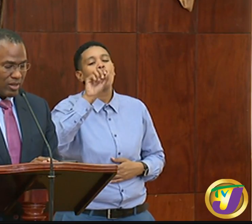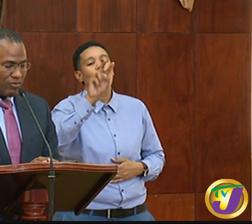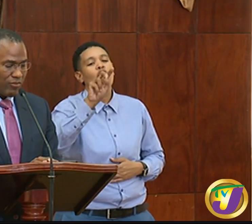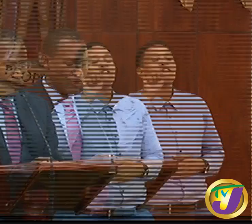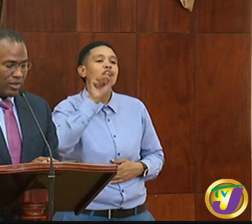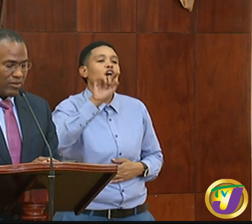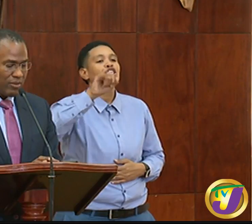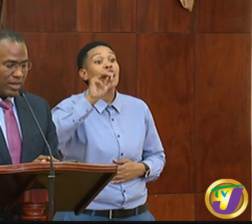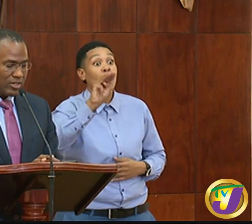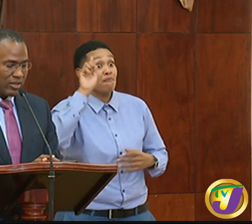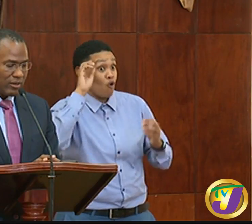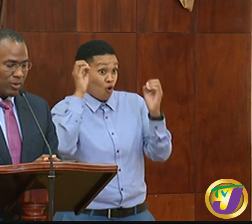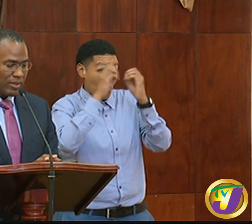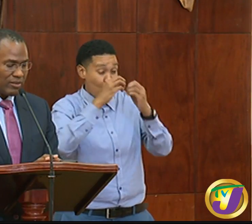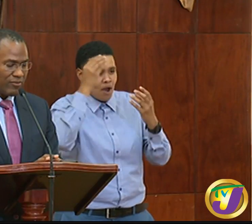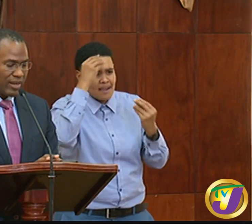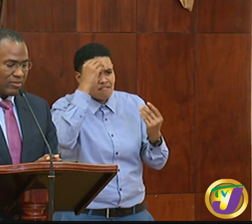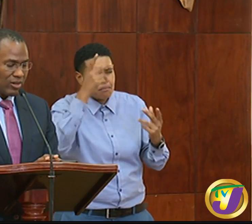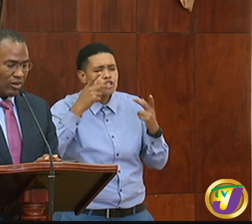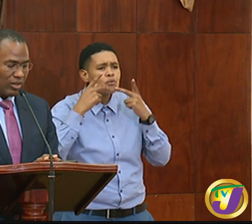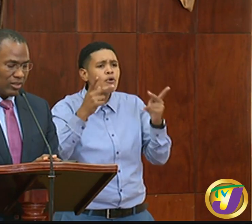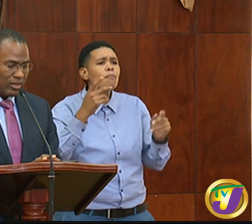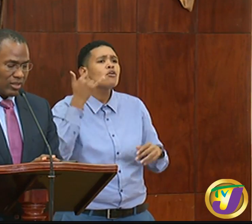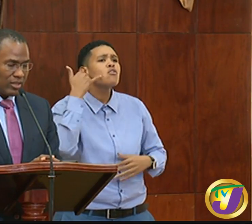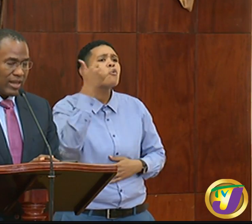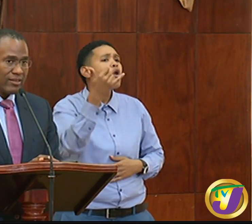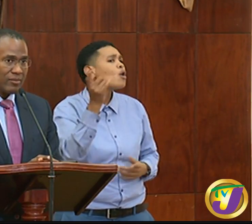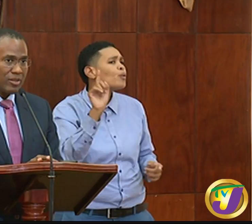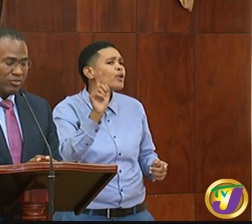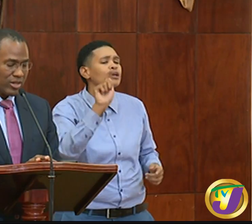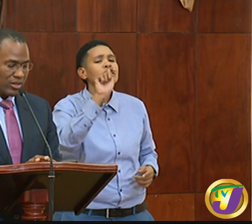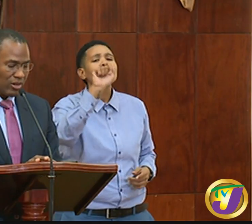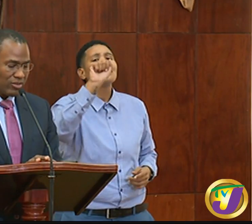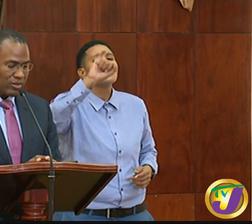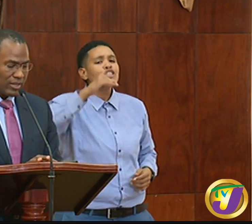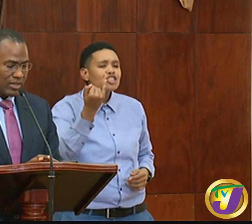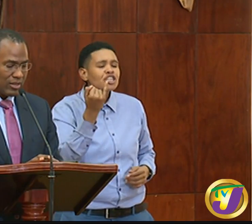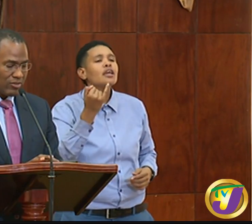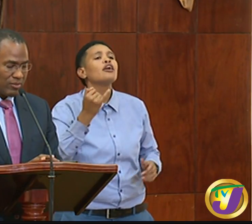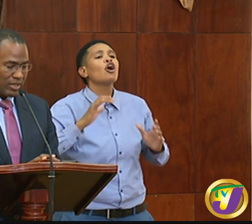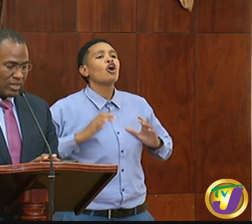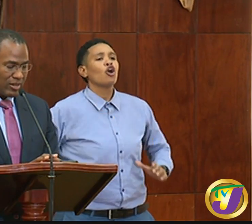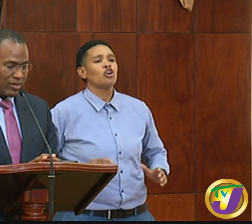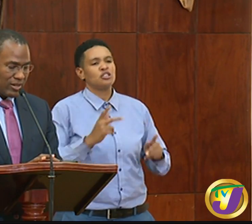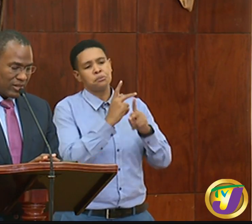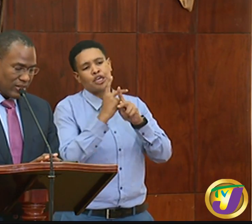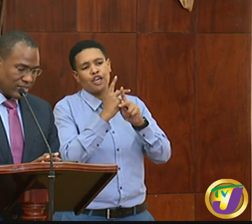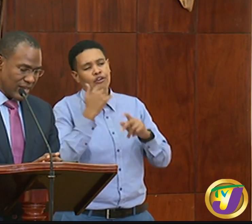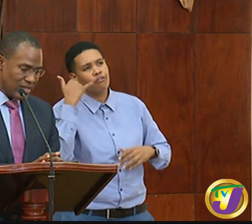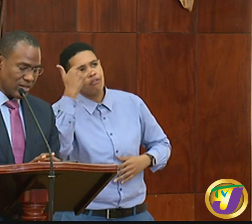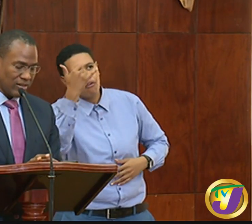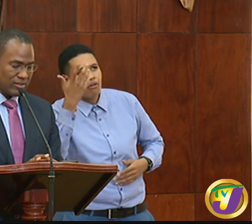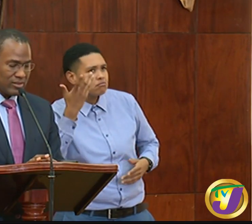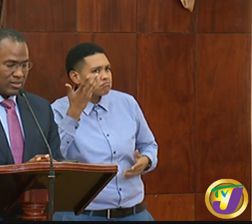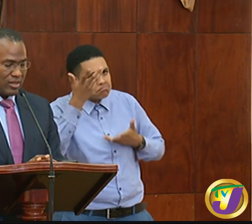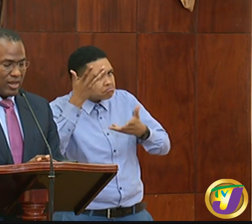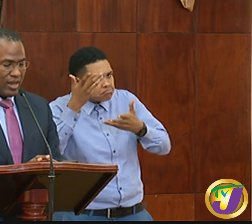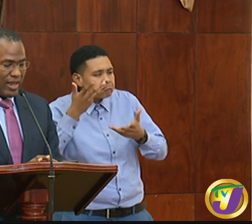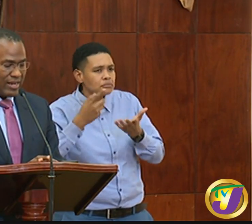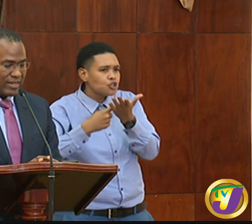www.jamaica.gov.jm. For further information, the public is advised to call the Tax Administration Customer Care